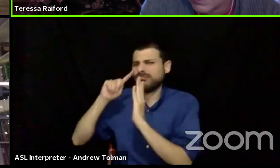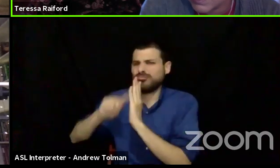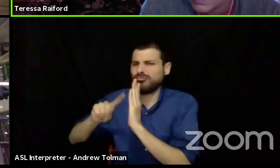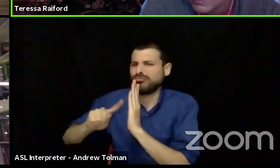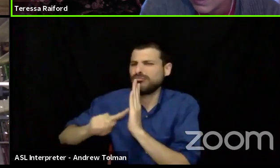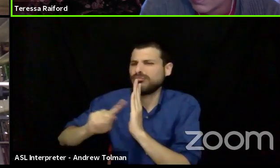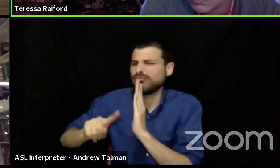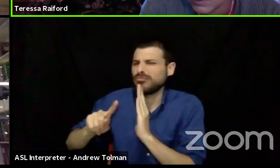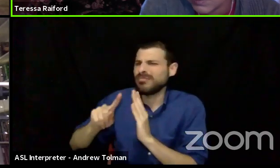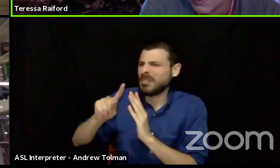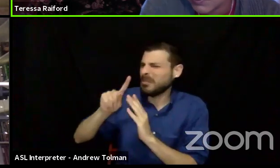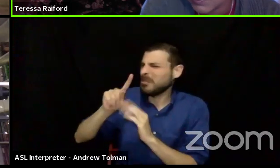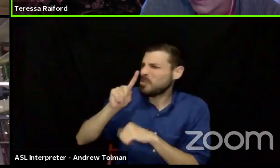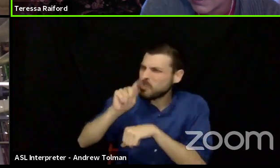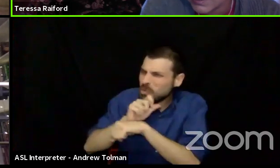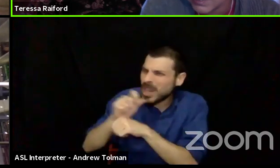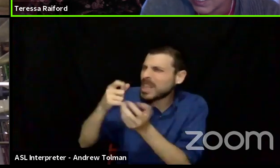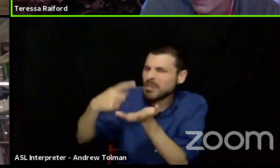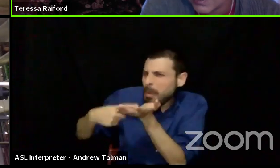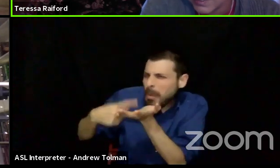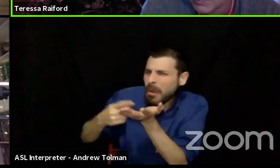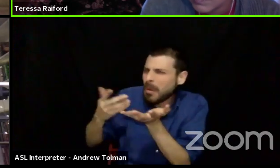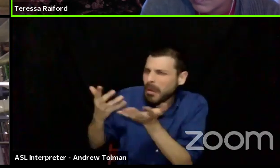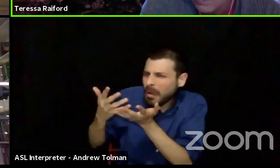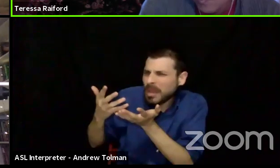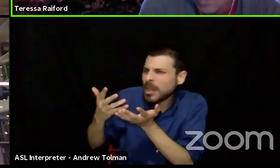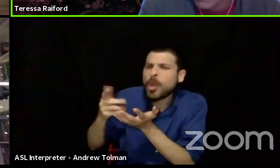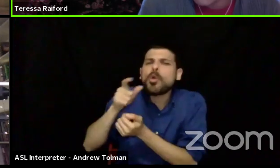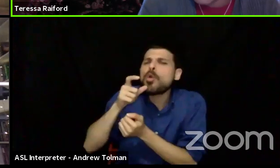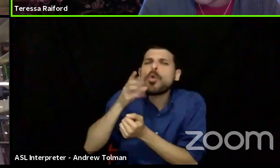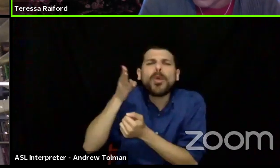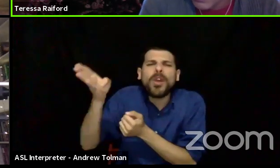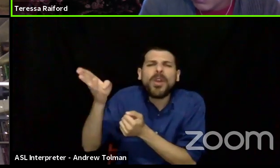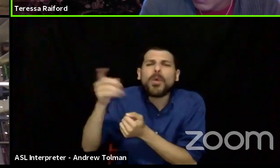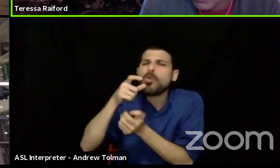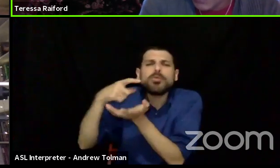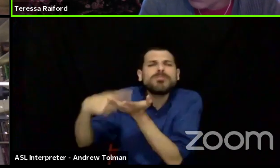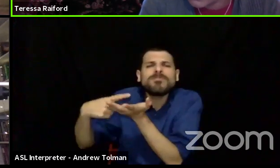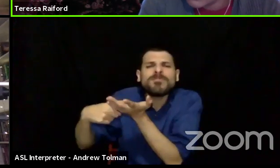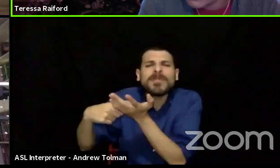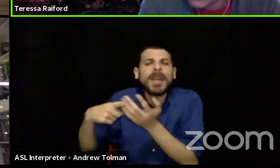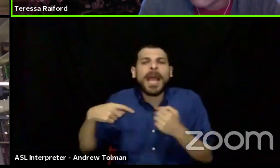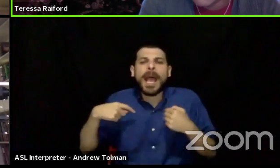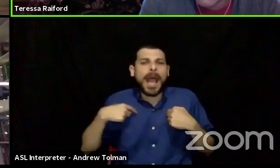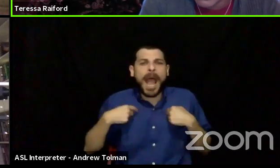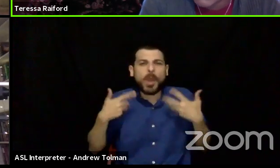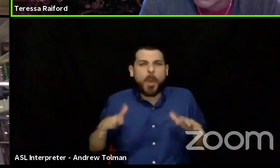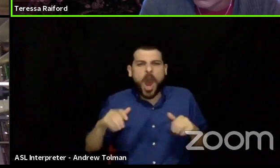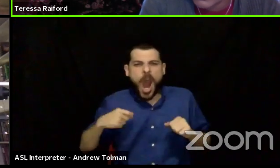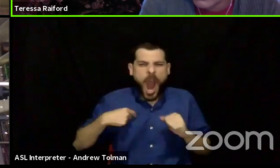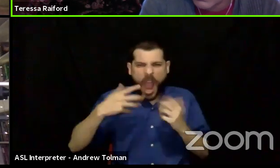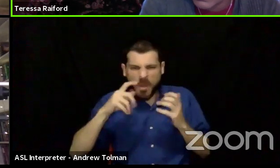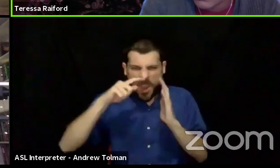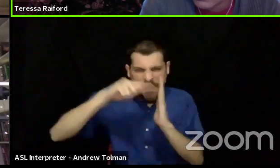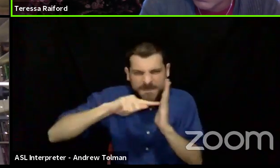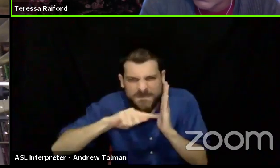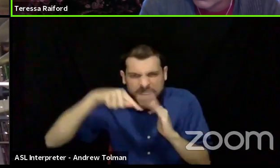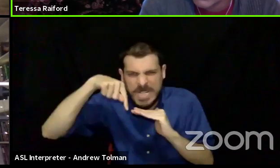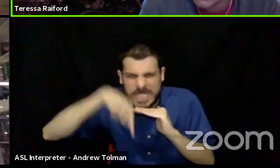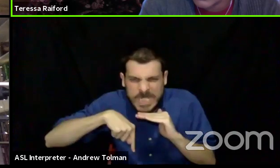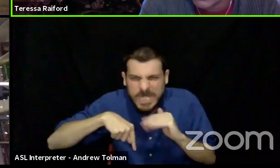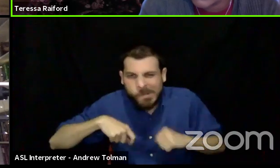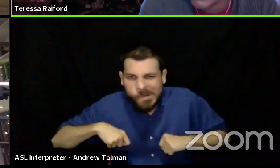being done and who are the people actually at the table. And I don't want to get too like, I want an investigation, but I actually do, because I don't